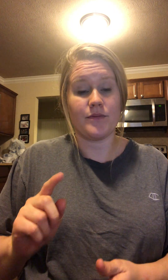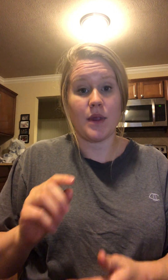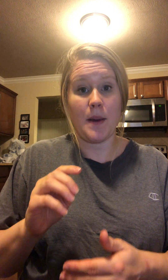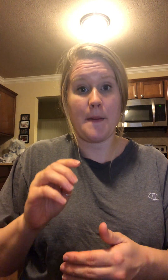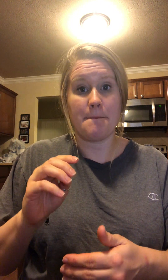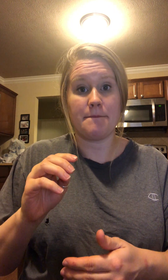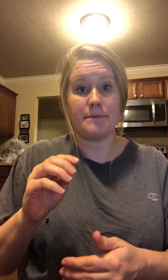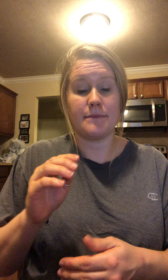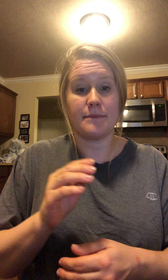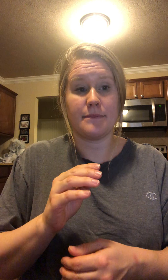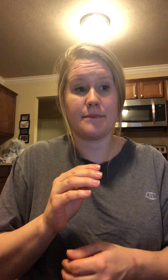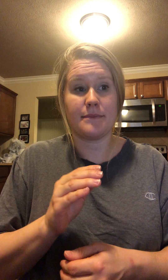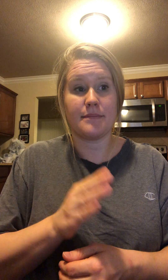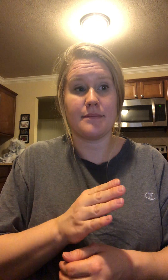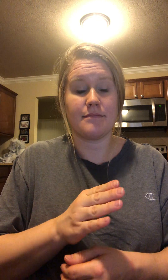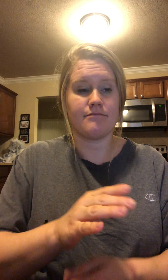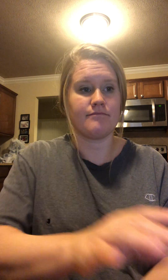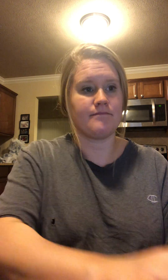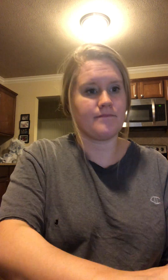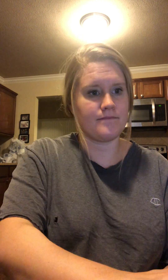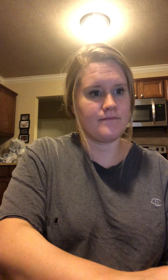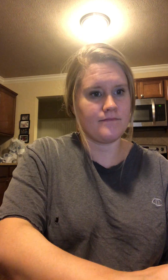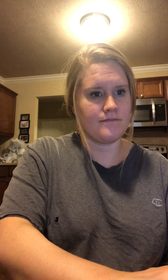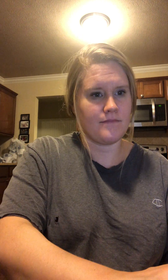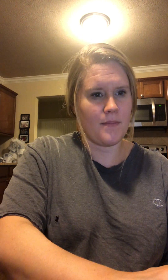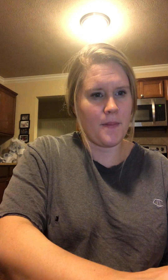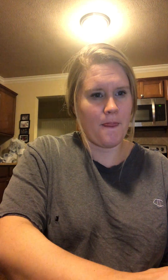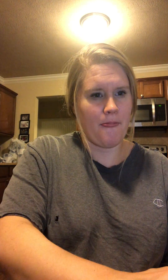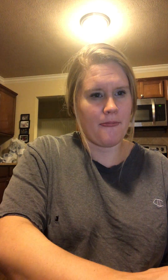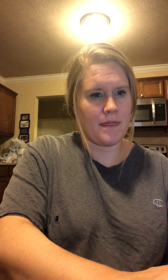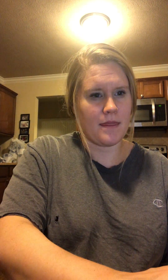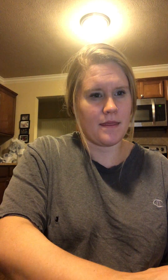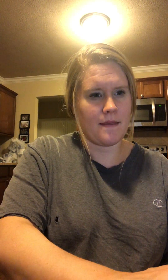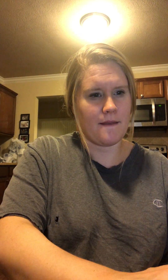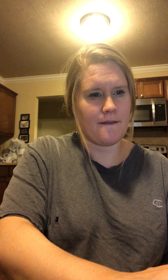work hand in hand with all the grade level teachers once a week.